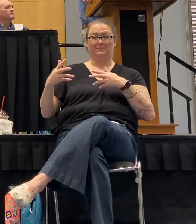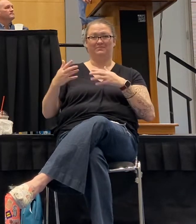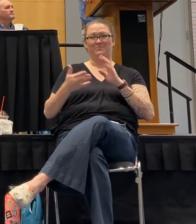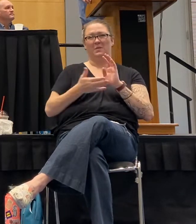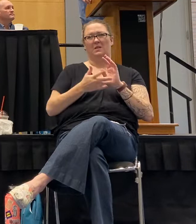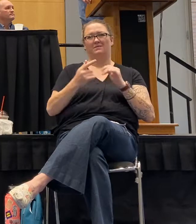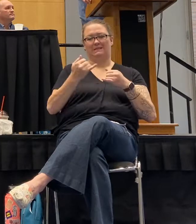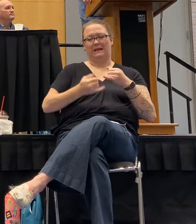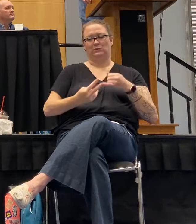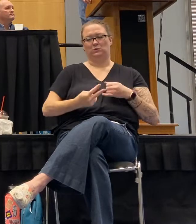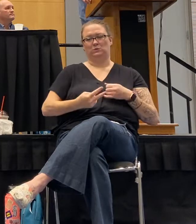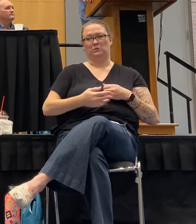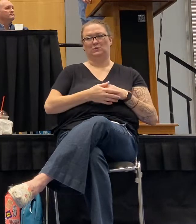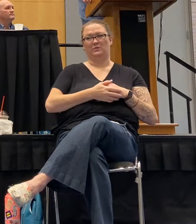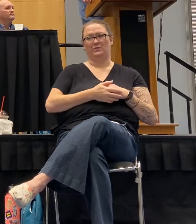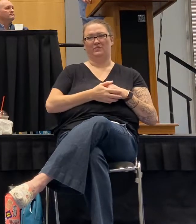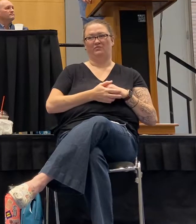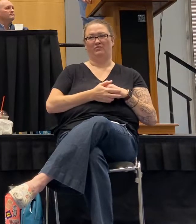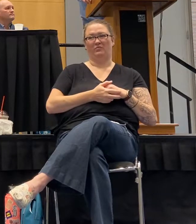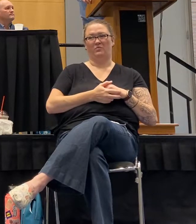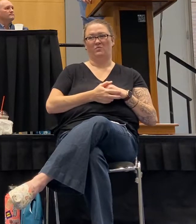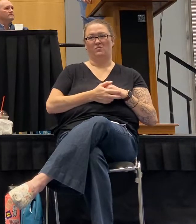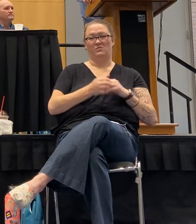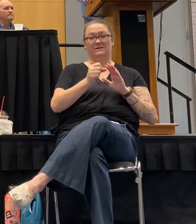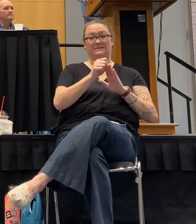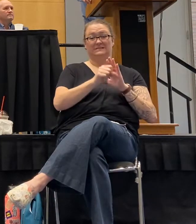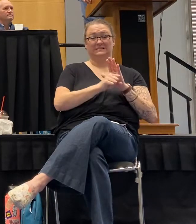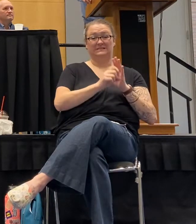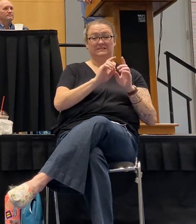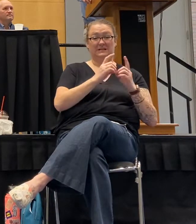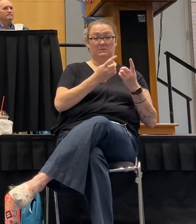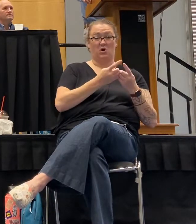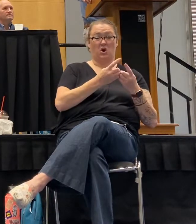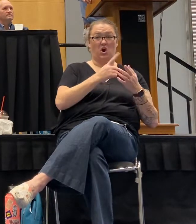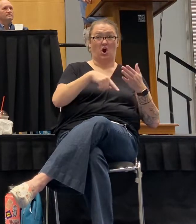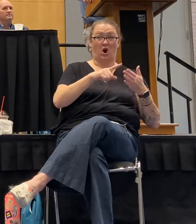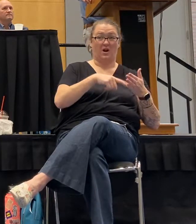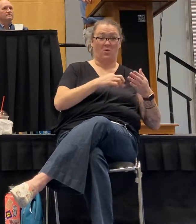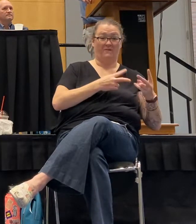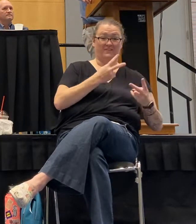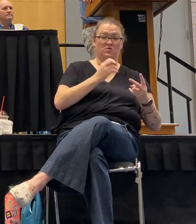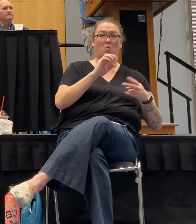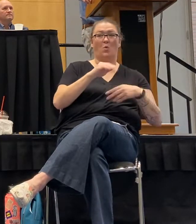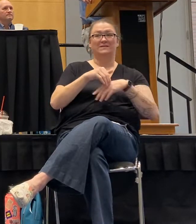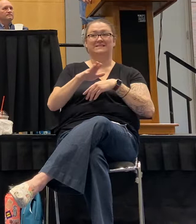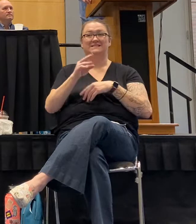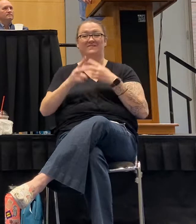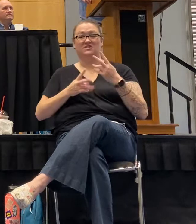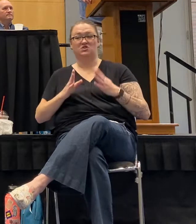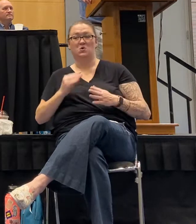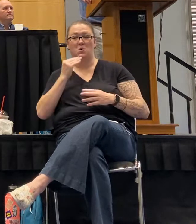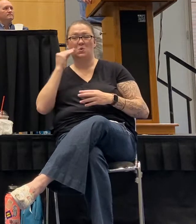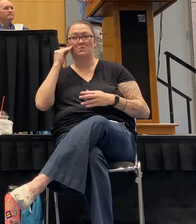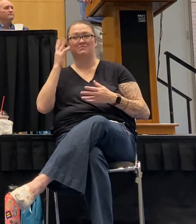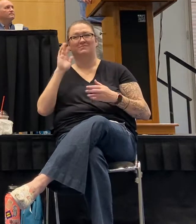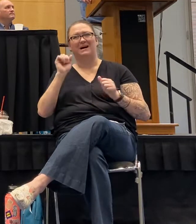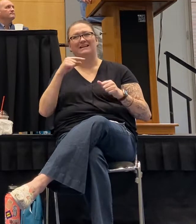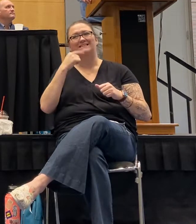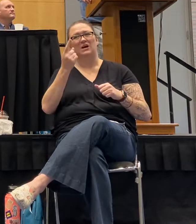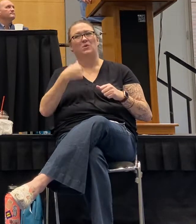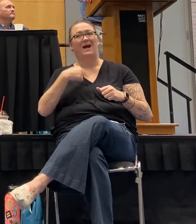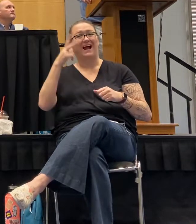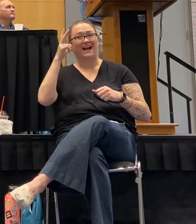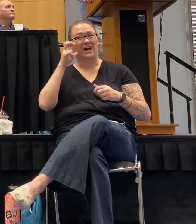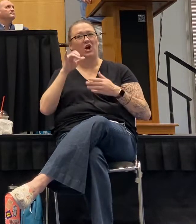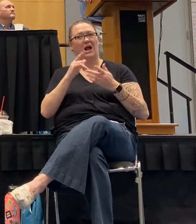two. It has been a State Department audit or visit, or sending a visitor home. Anecdotally, I can say that I hear